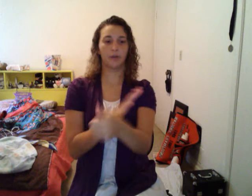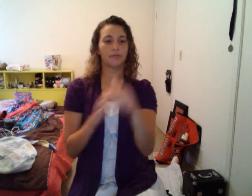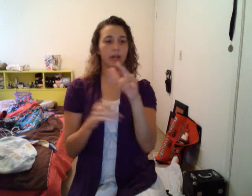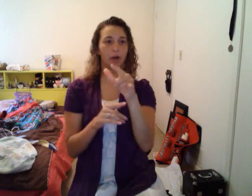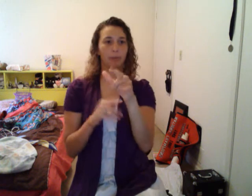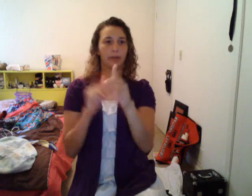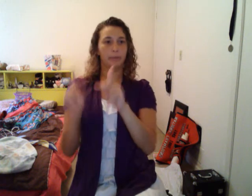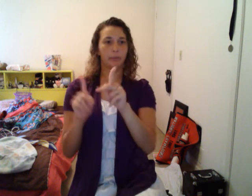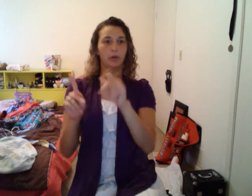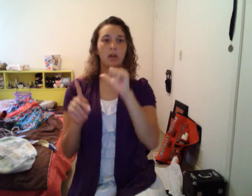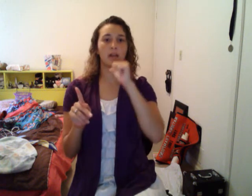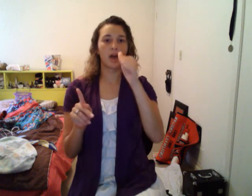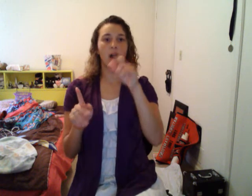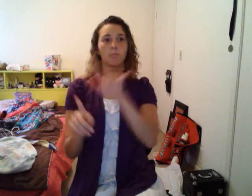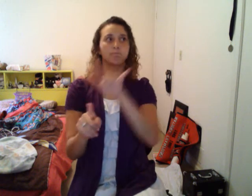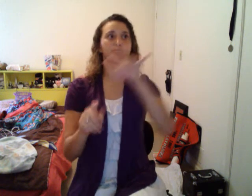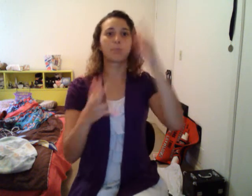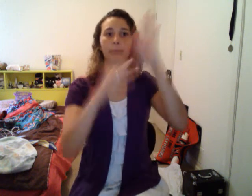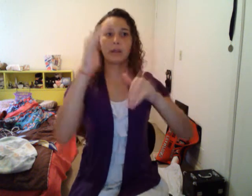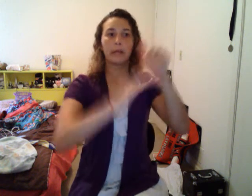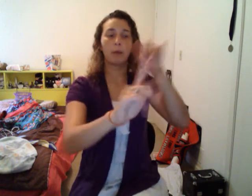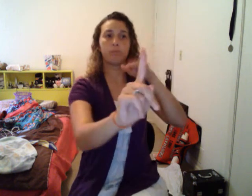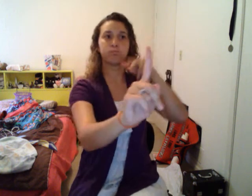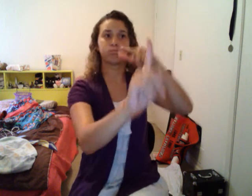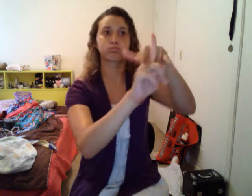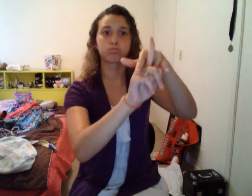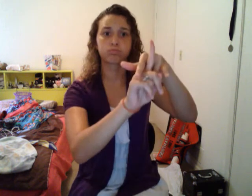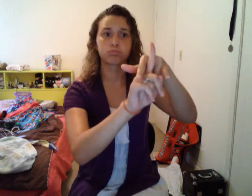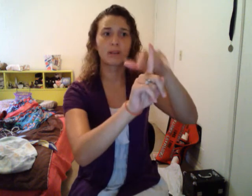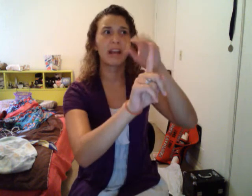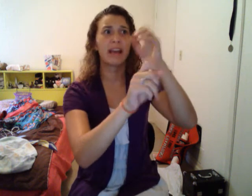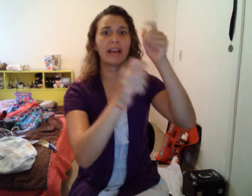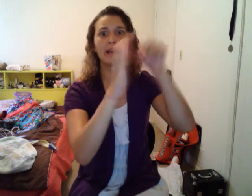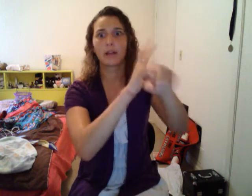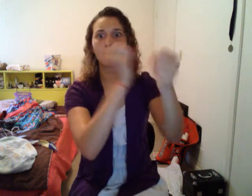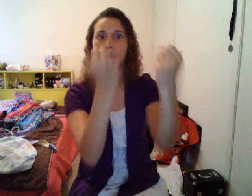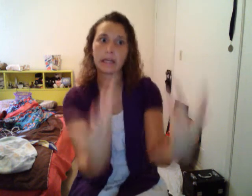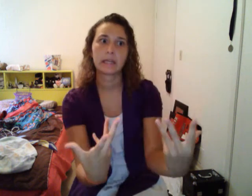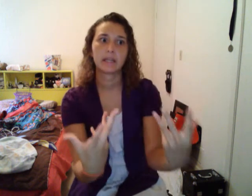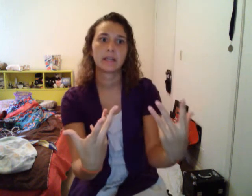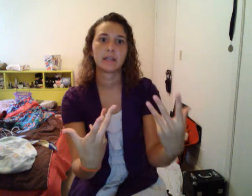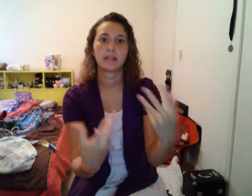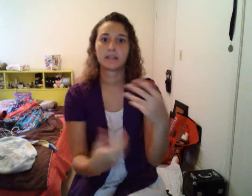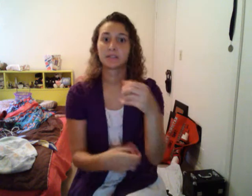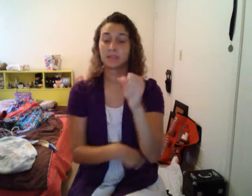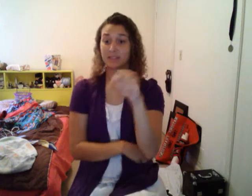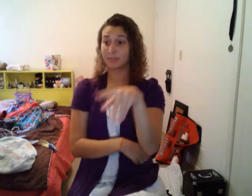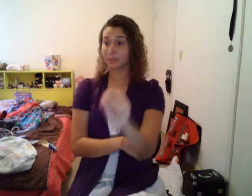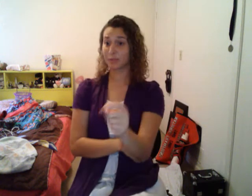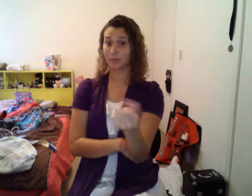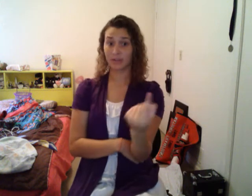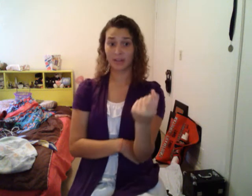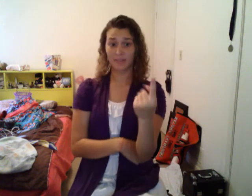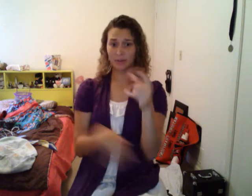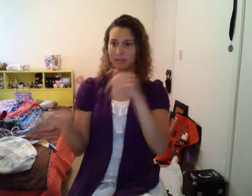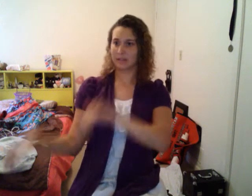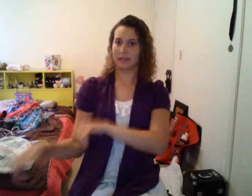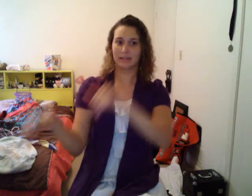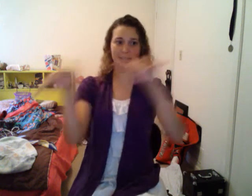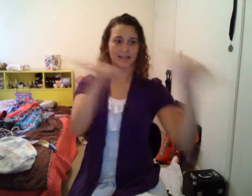buildings. So the principle there was the same on 9/11. It's a tragic circumstance, but better to kill 1 and